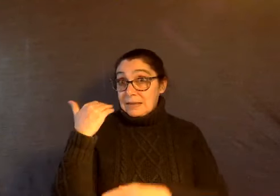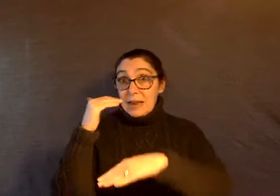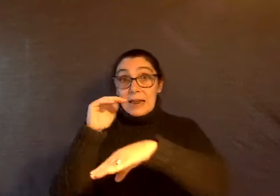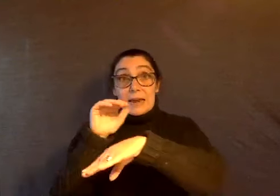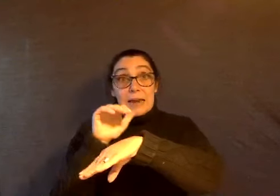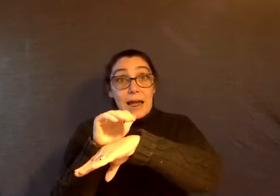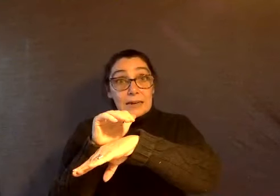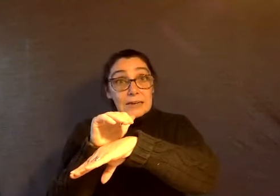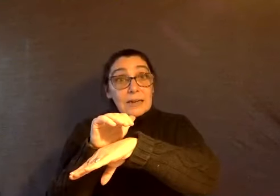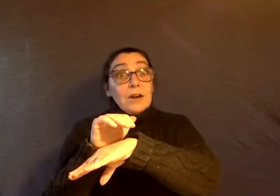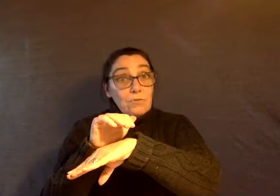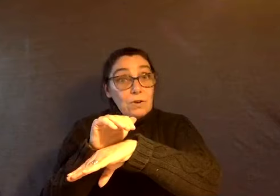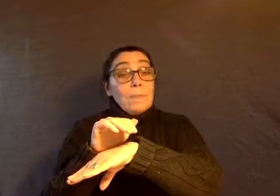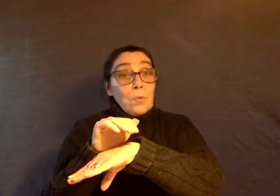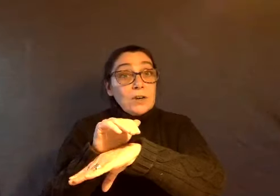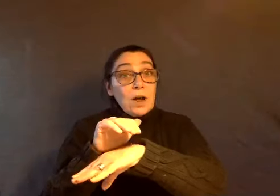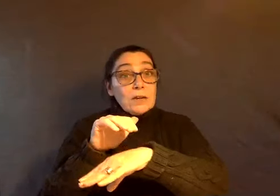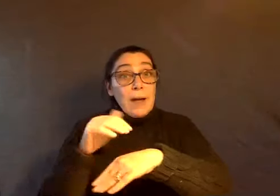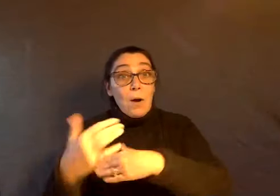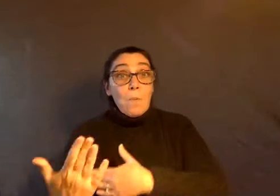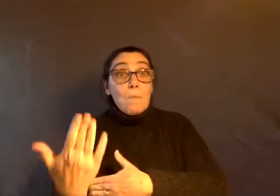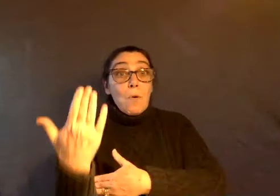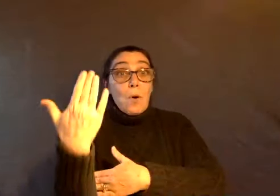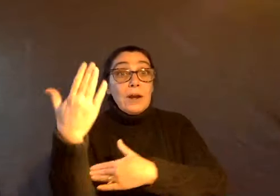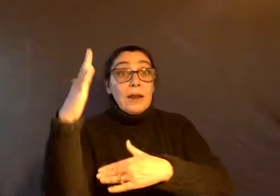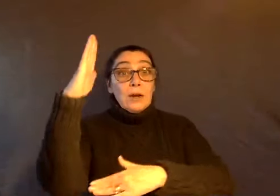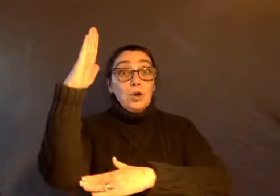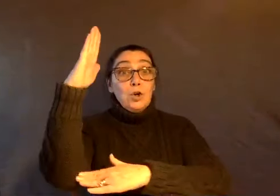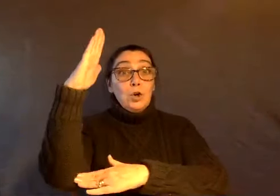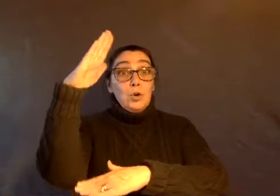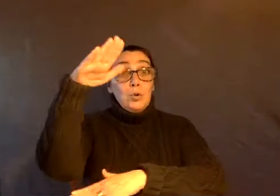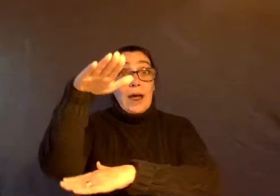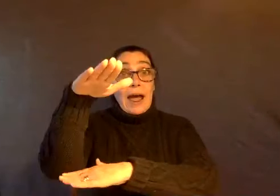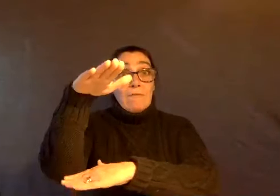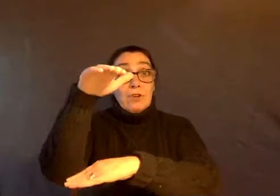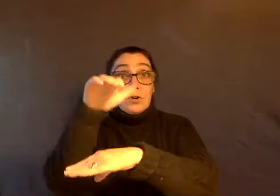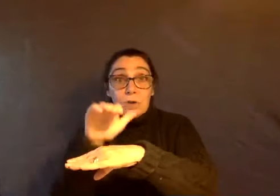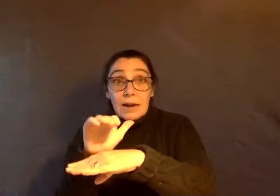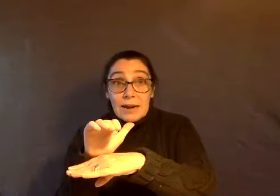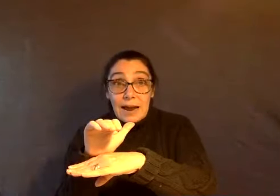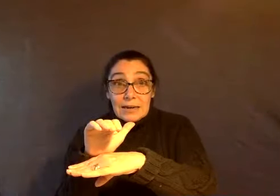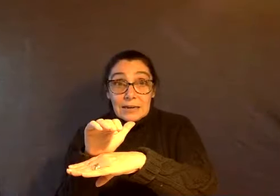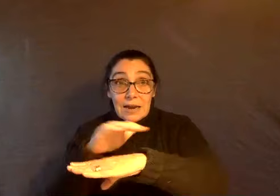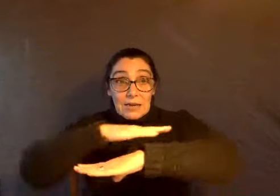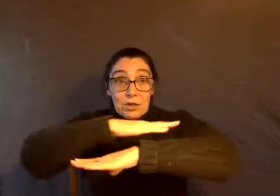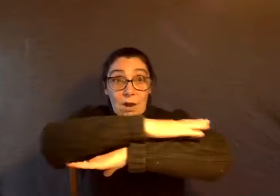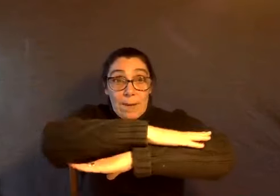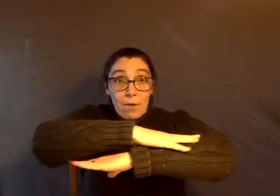Last night. Remember we talked about morning, noon, afternoon, night. It's all about